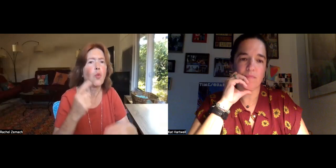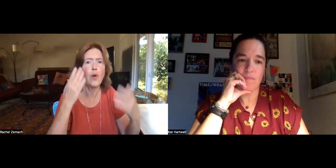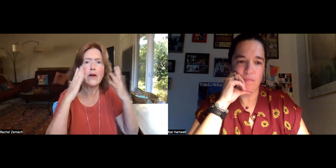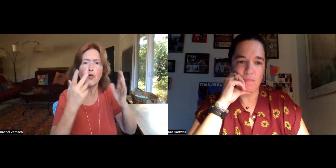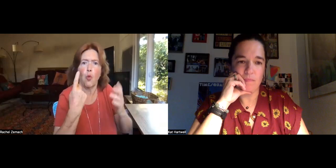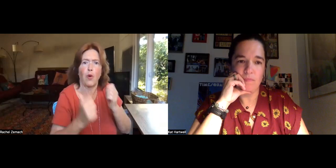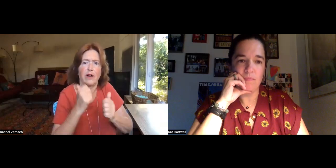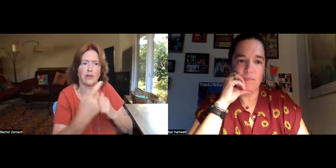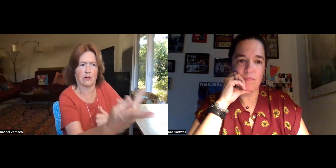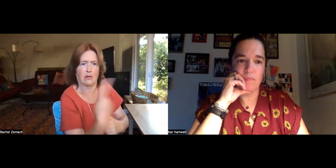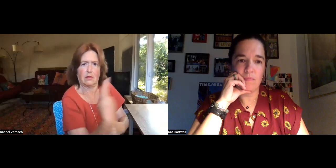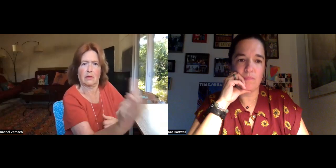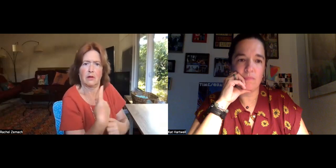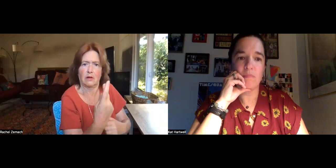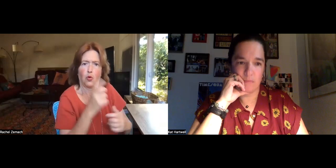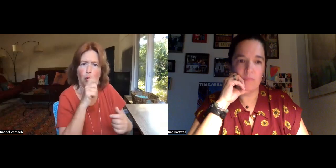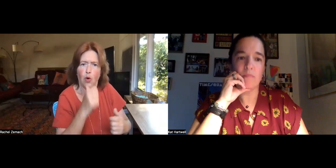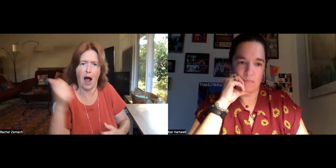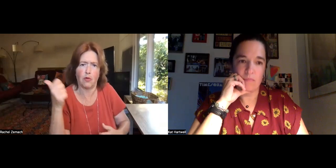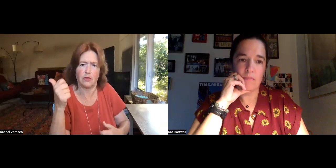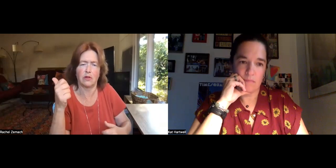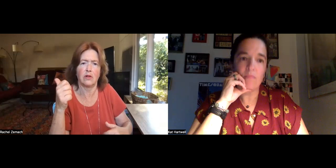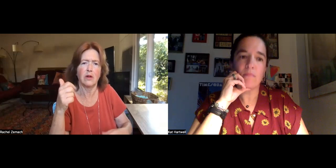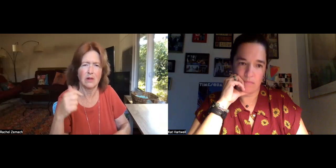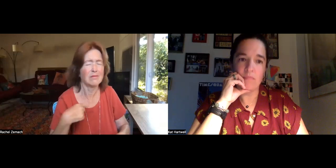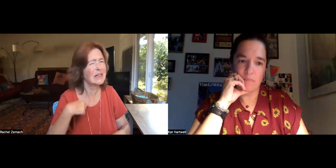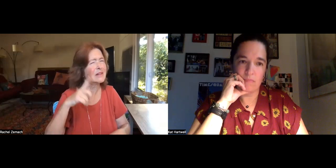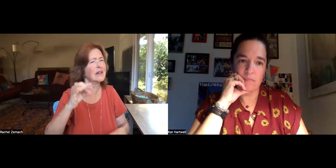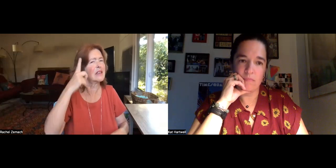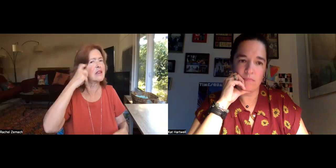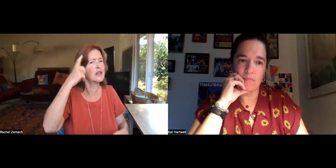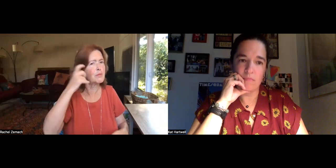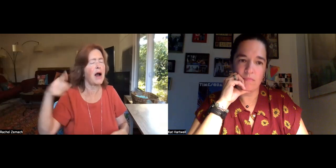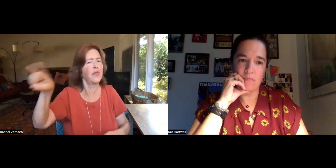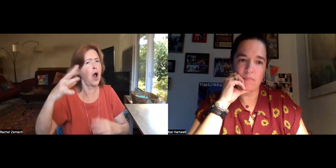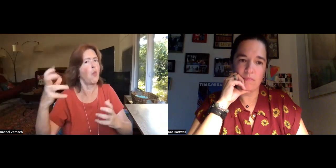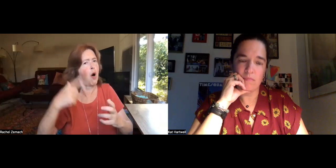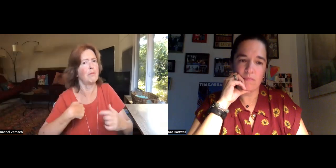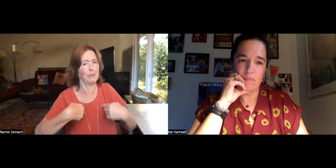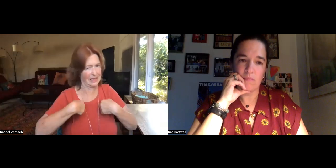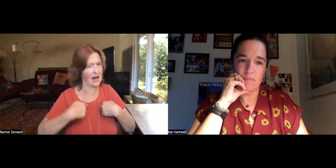We don't know which, who out. Did suspect they want me